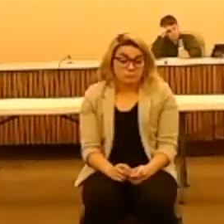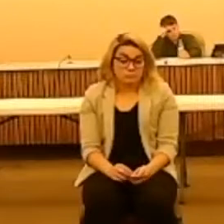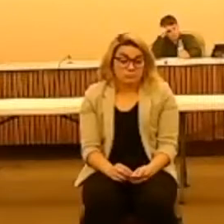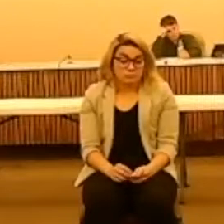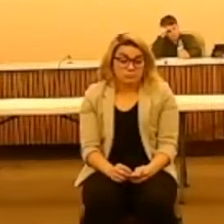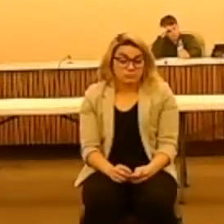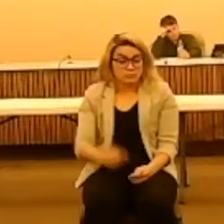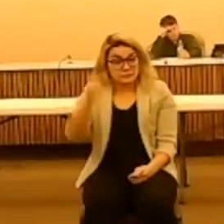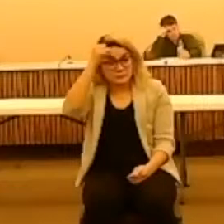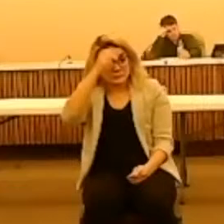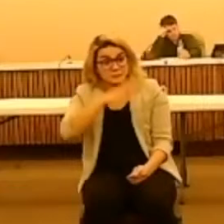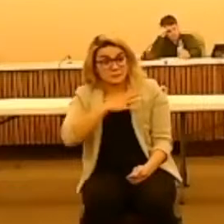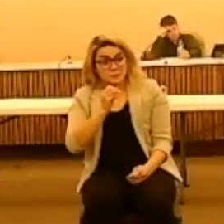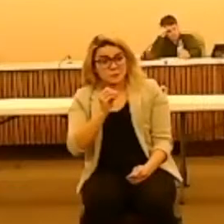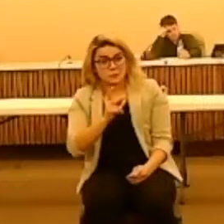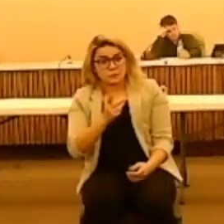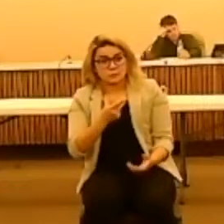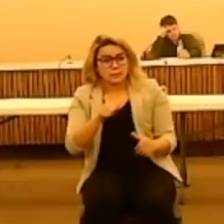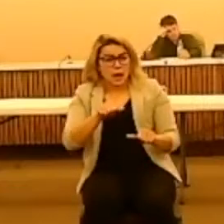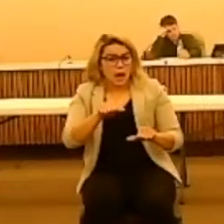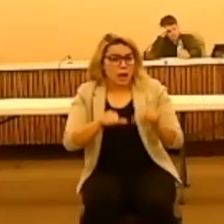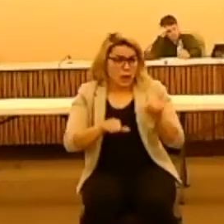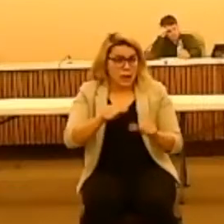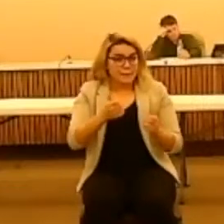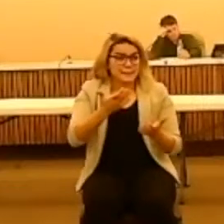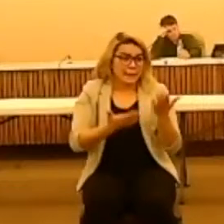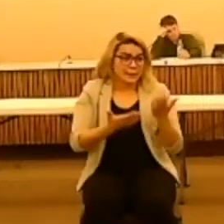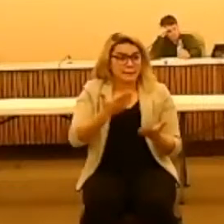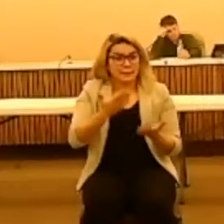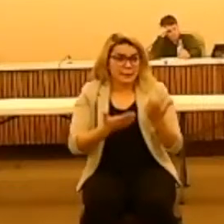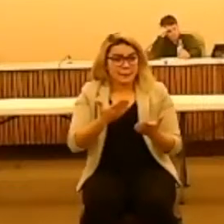Okay, instead of this back and forth, can you give us an extra few feet?